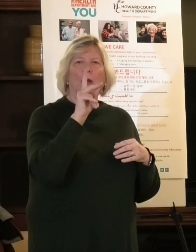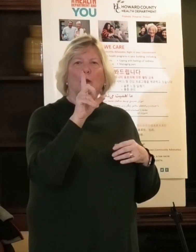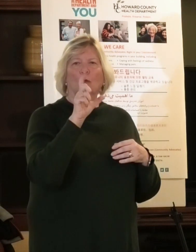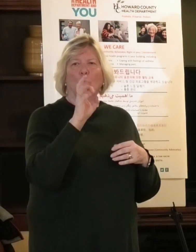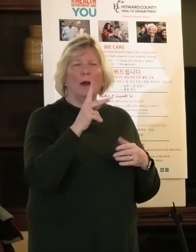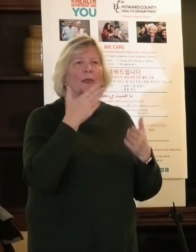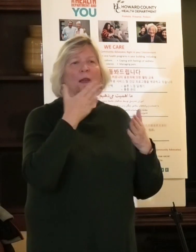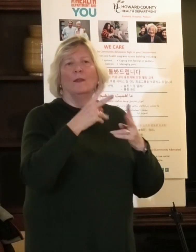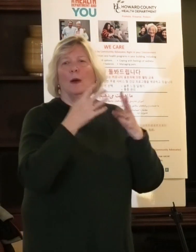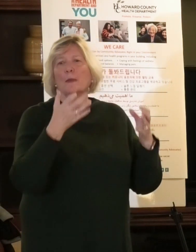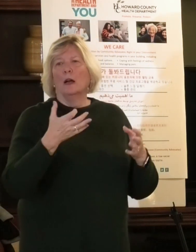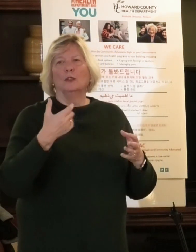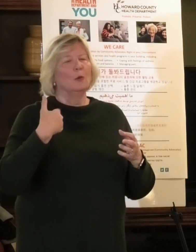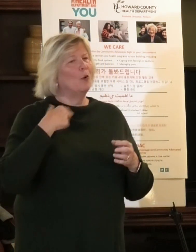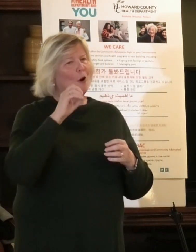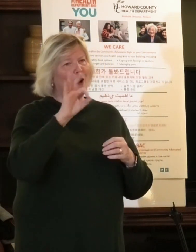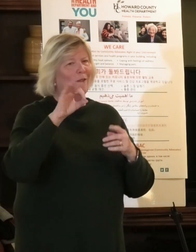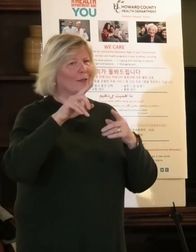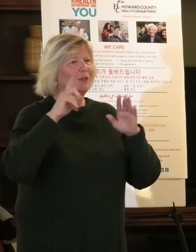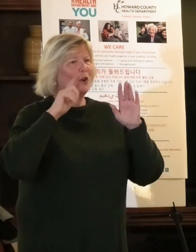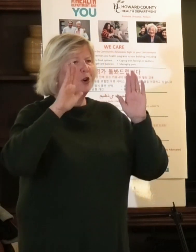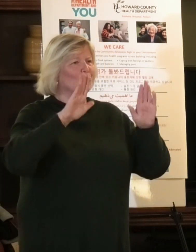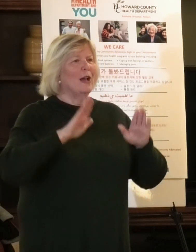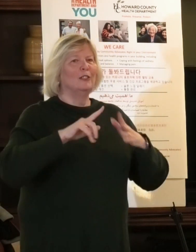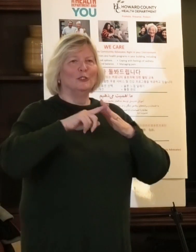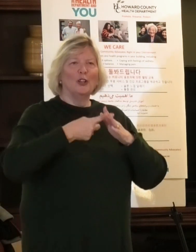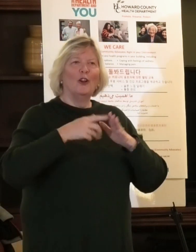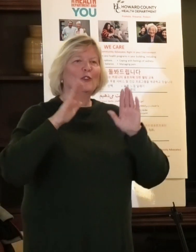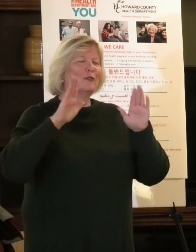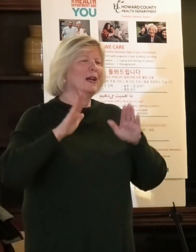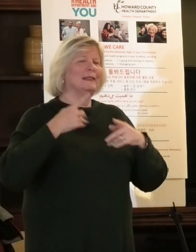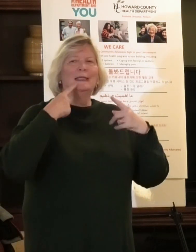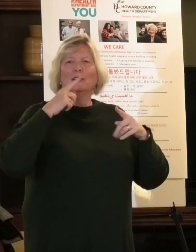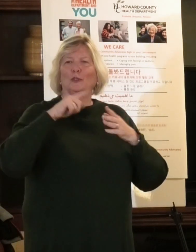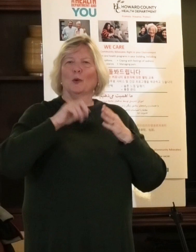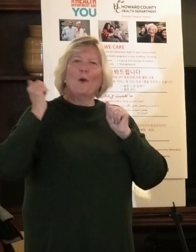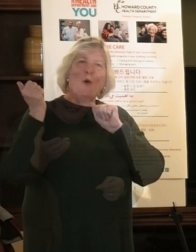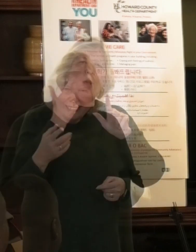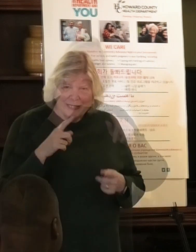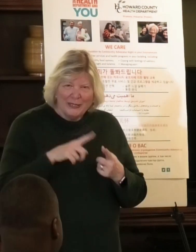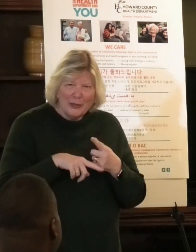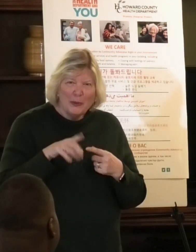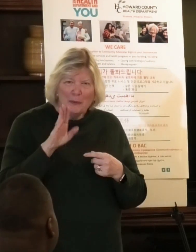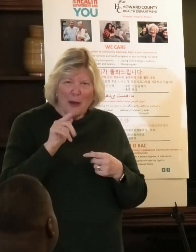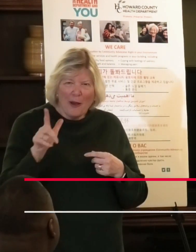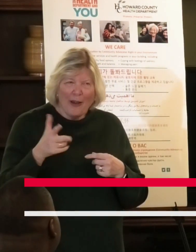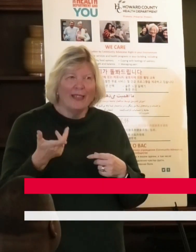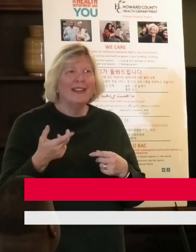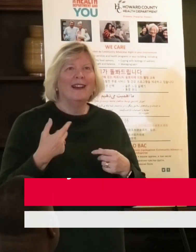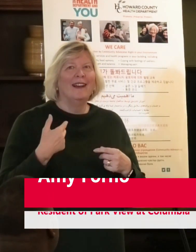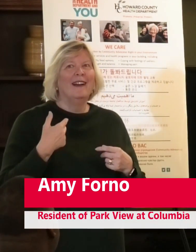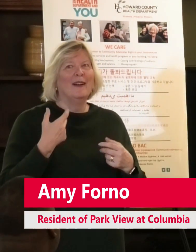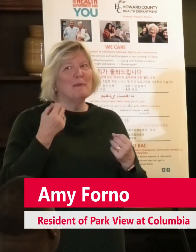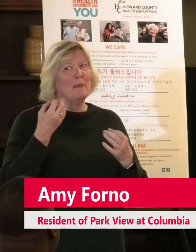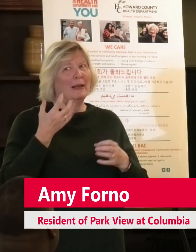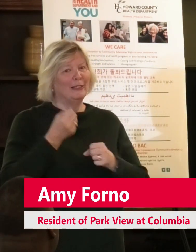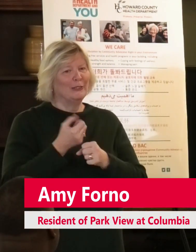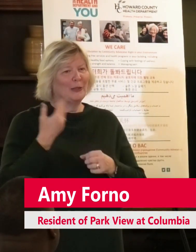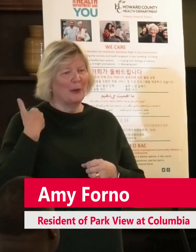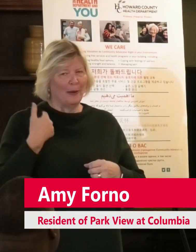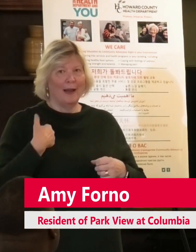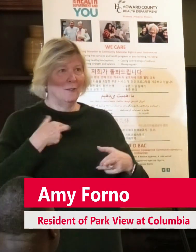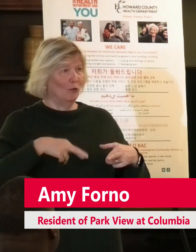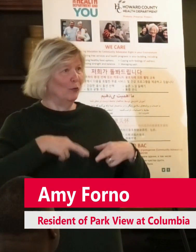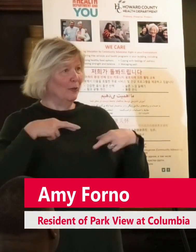Thank you very much. We're off to a great start, great success to all of us. Thank you. I've been a resident of this building for